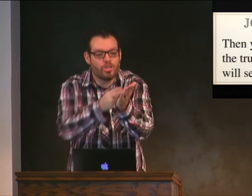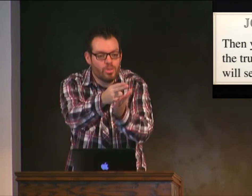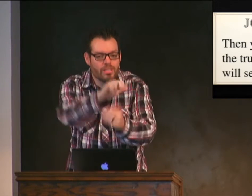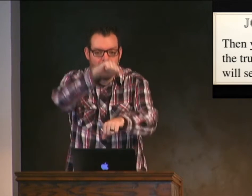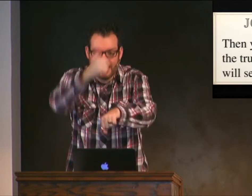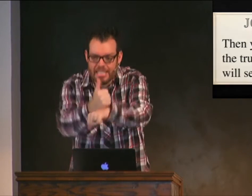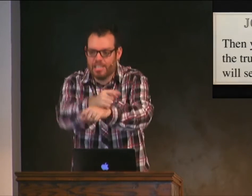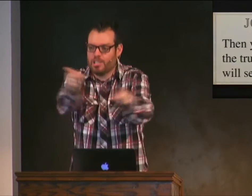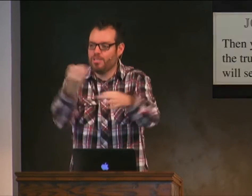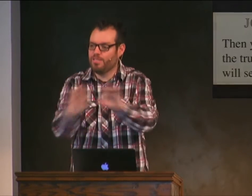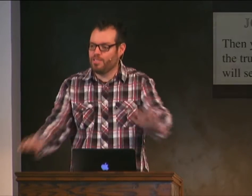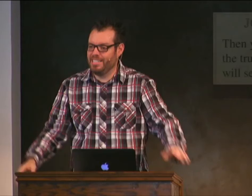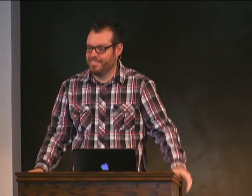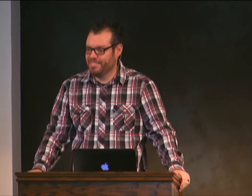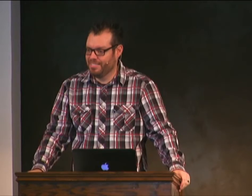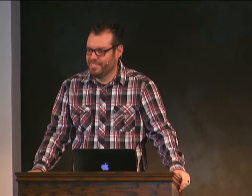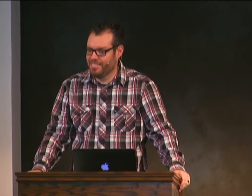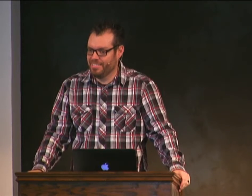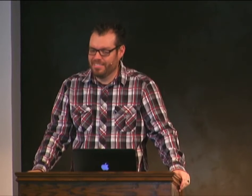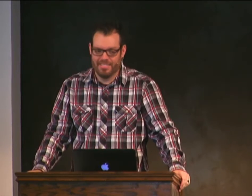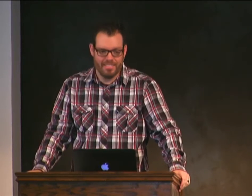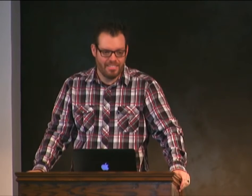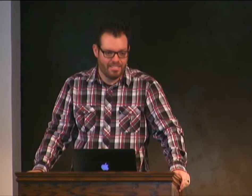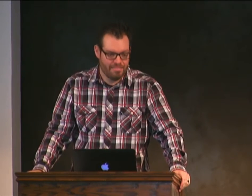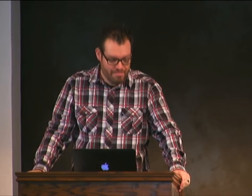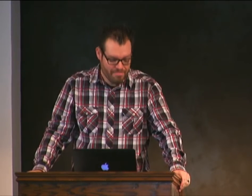So the truth sets you free.